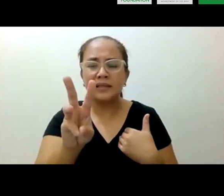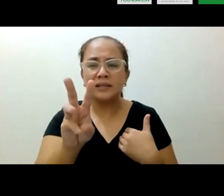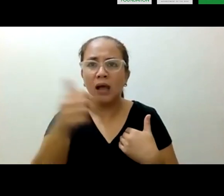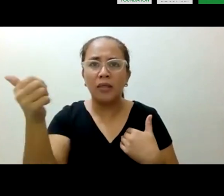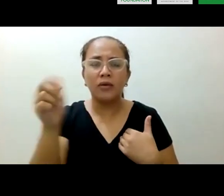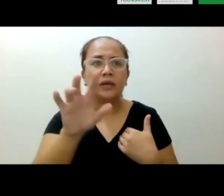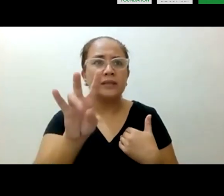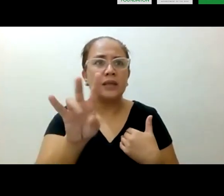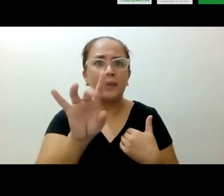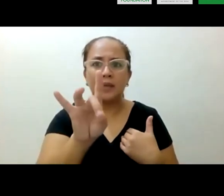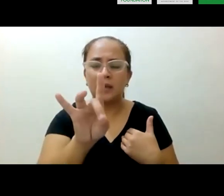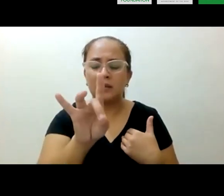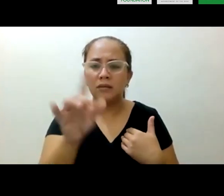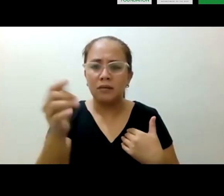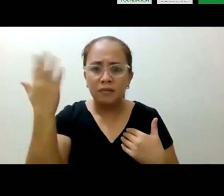8 in the third group,